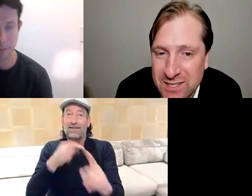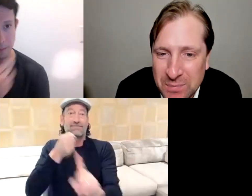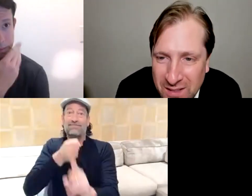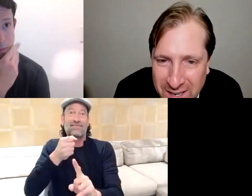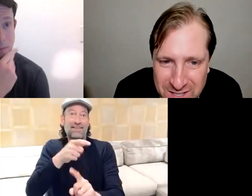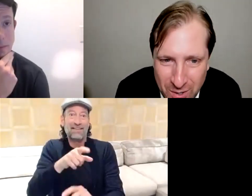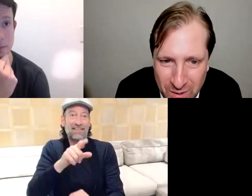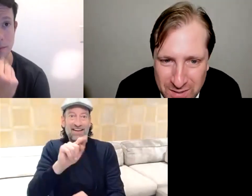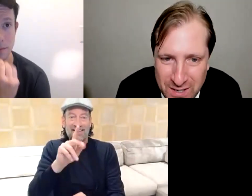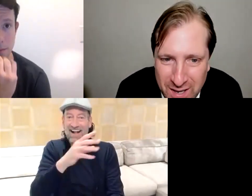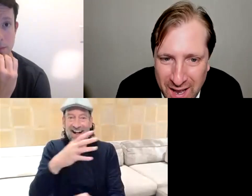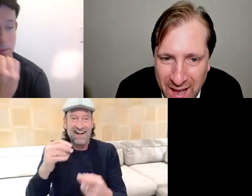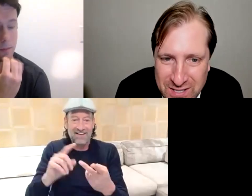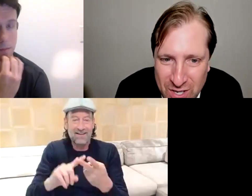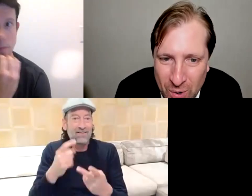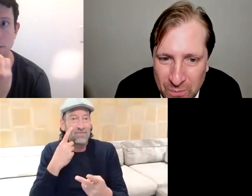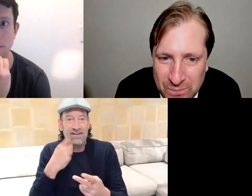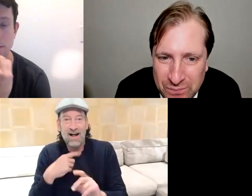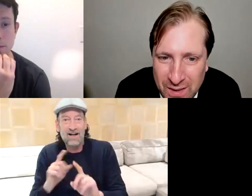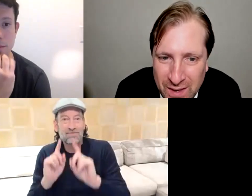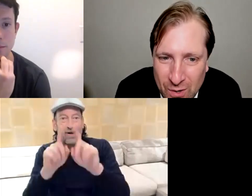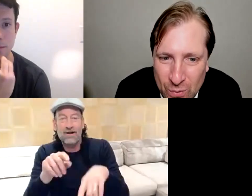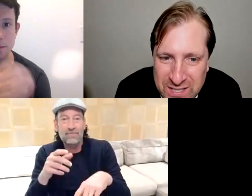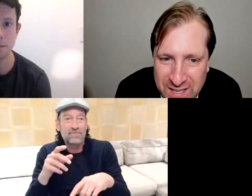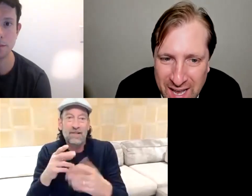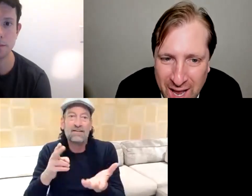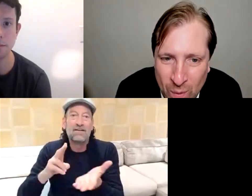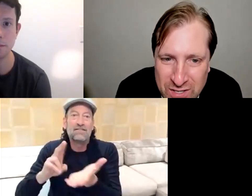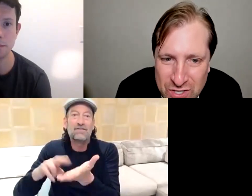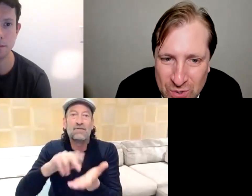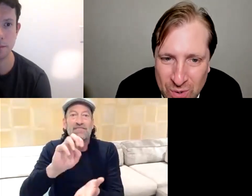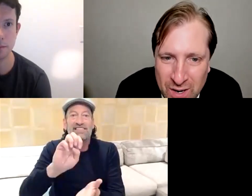on something like Star Wars. And so recently